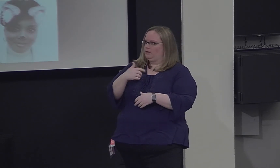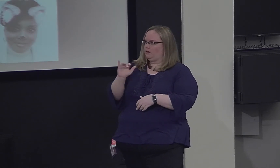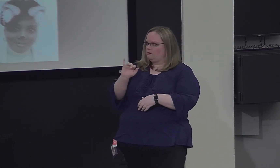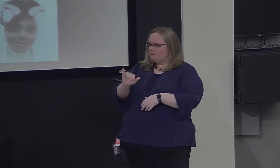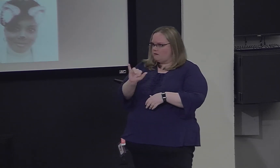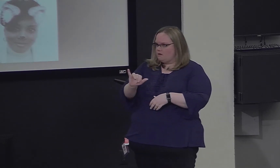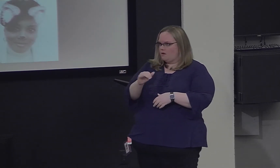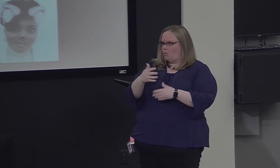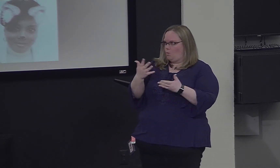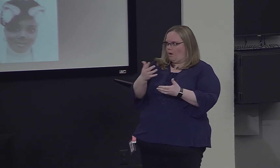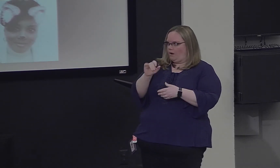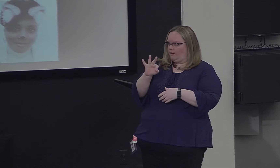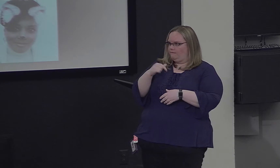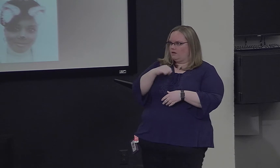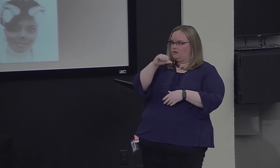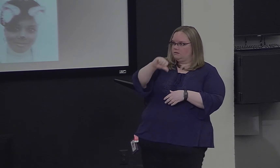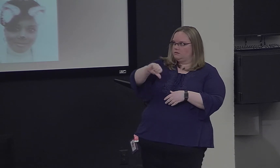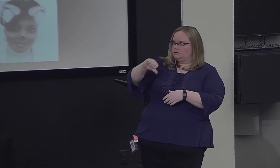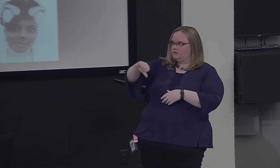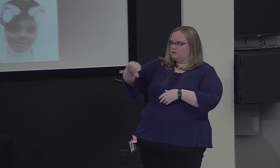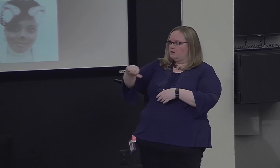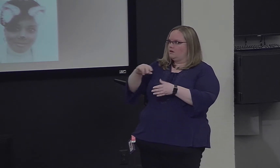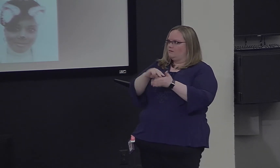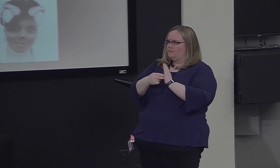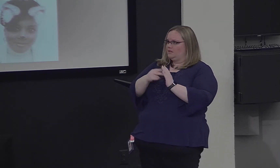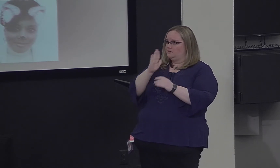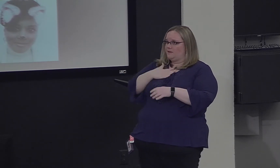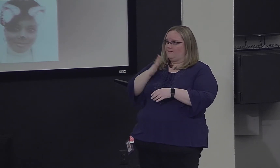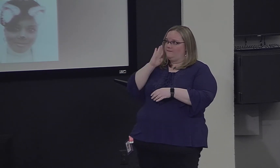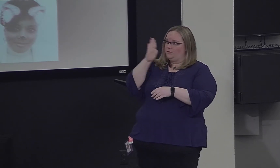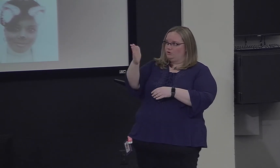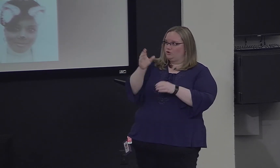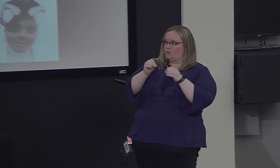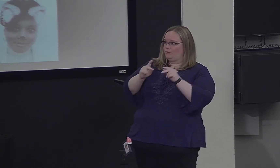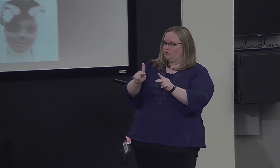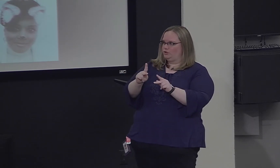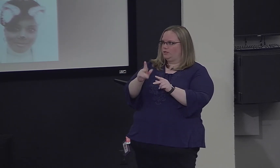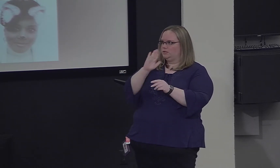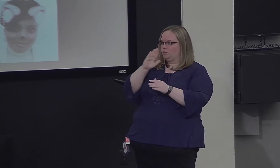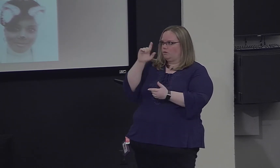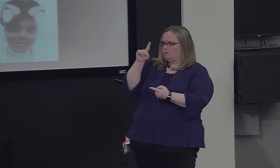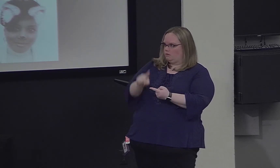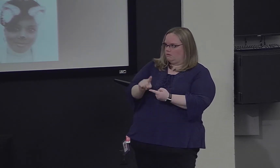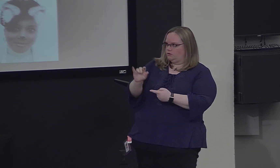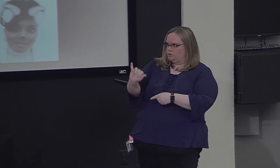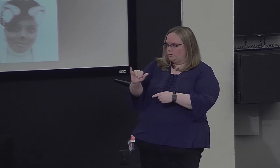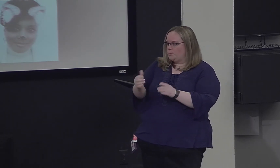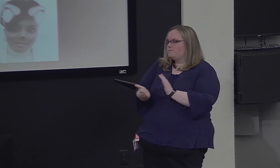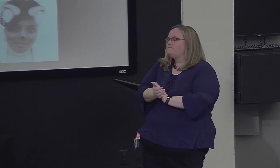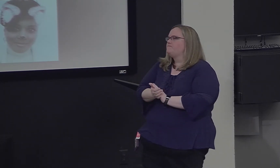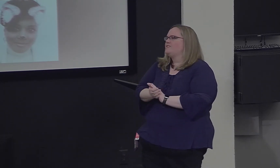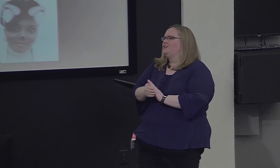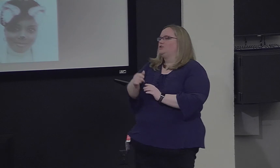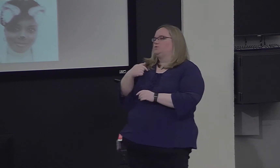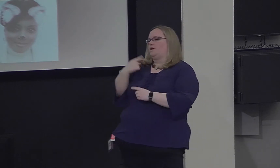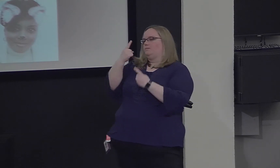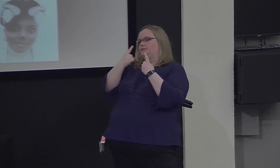But as a new interpreter, that scared me. I thought, what if I turn down several jobs? Does that mean that I will miss out on